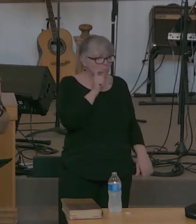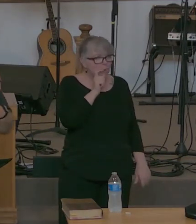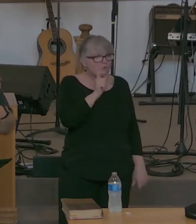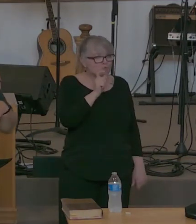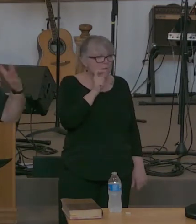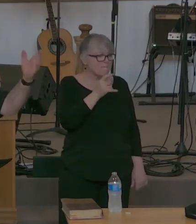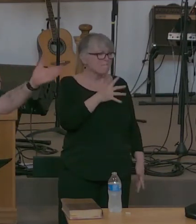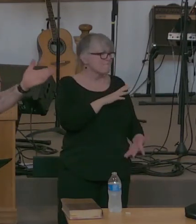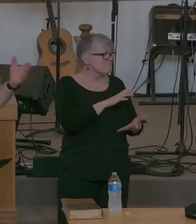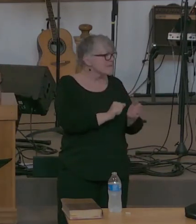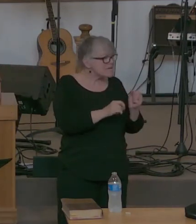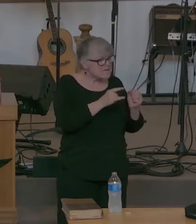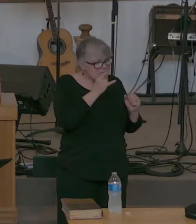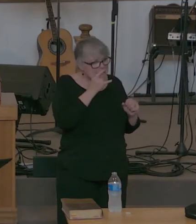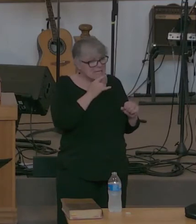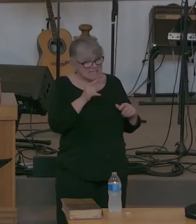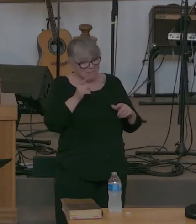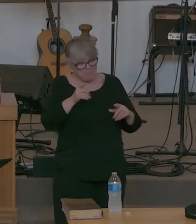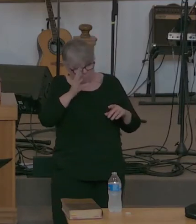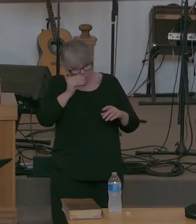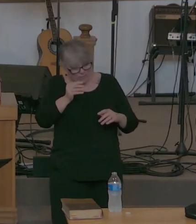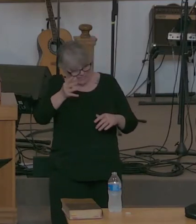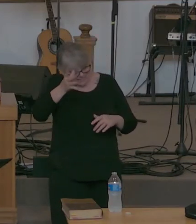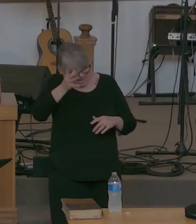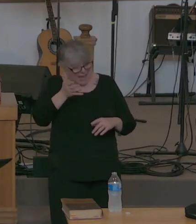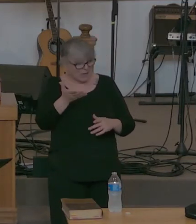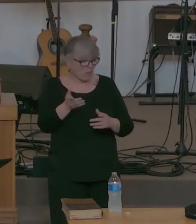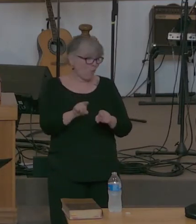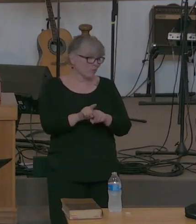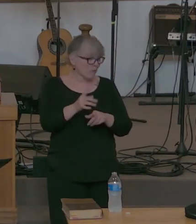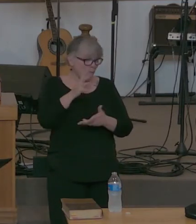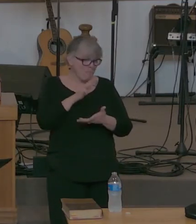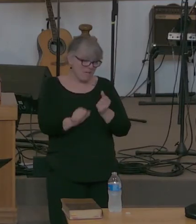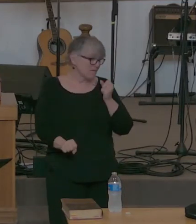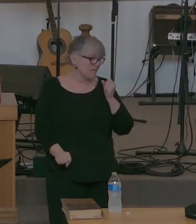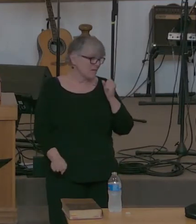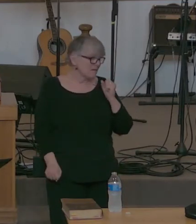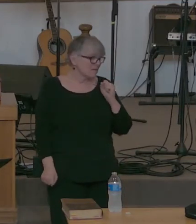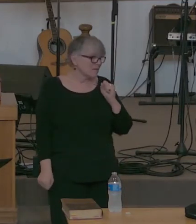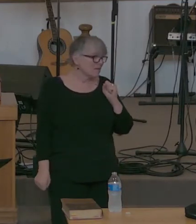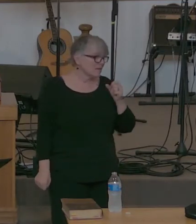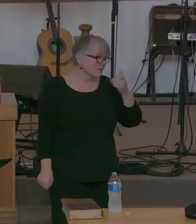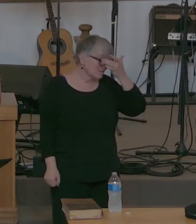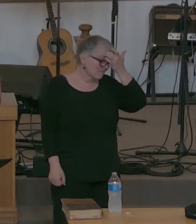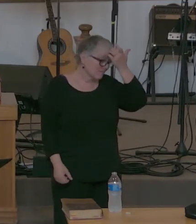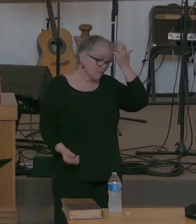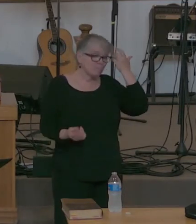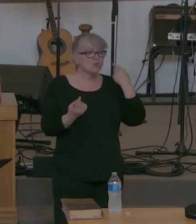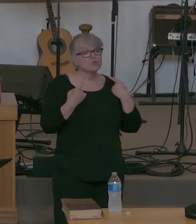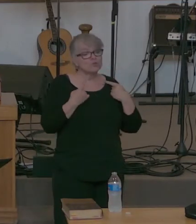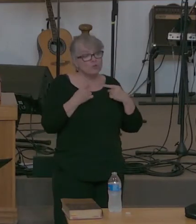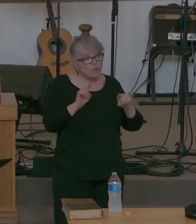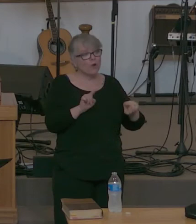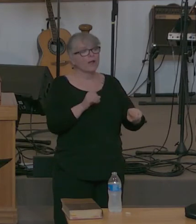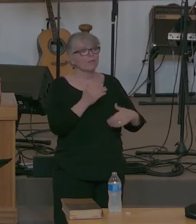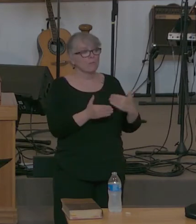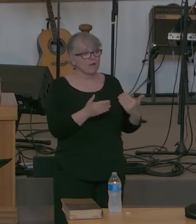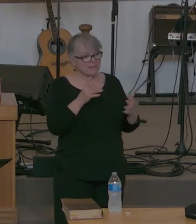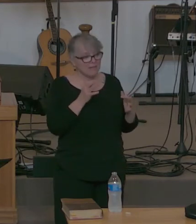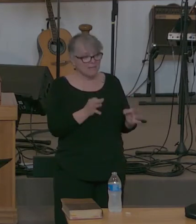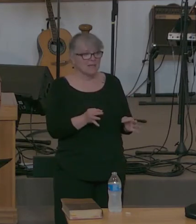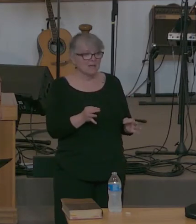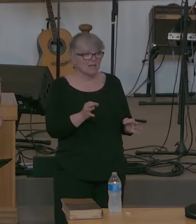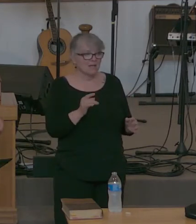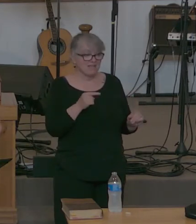a mean little kid. And his dad was mean and everything else. And in the process, they decided they were going to jump this